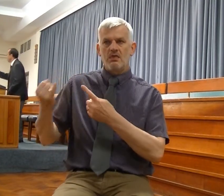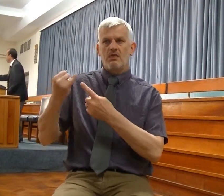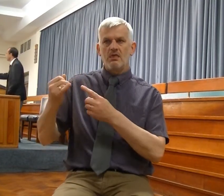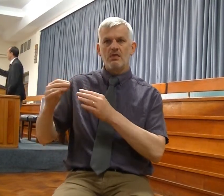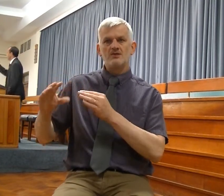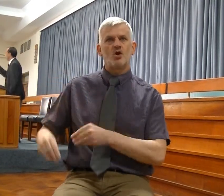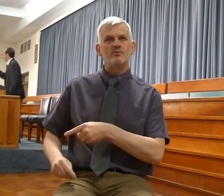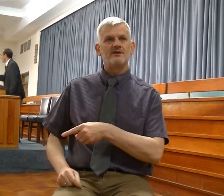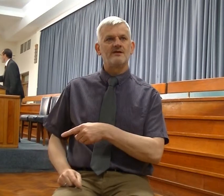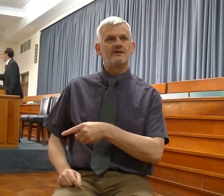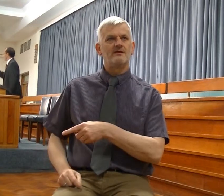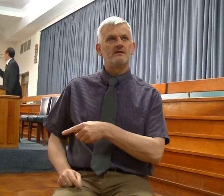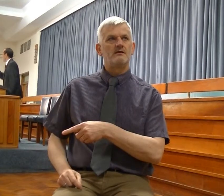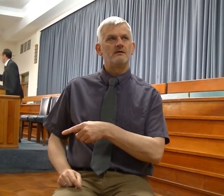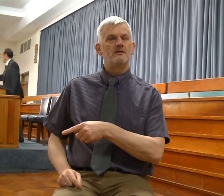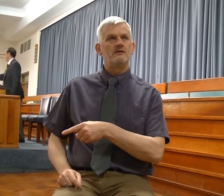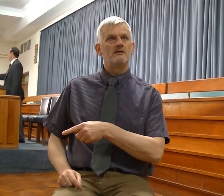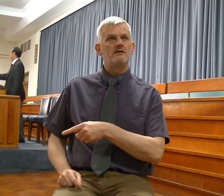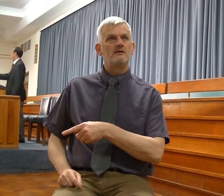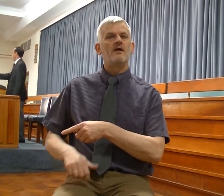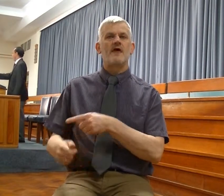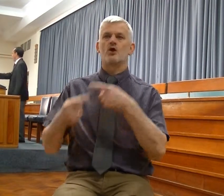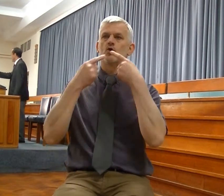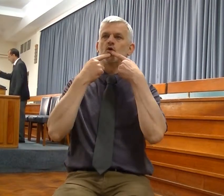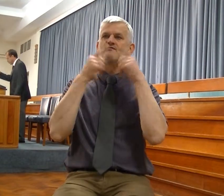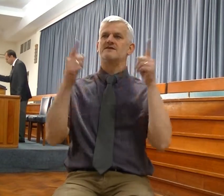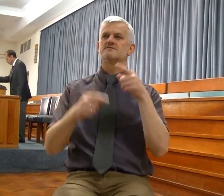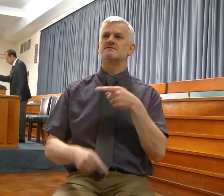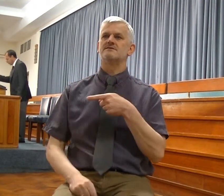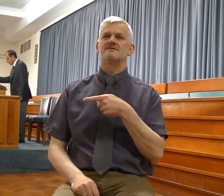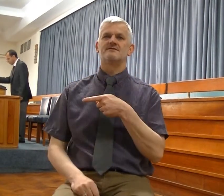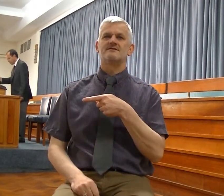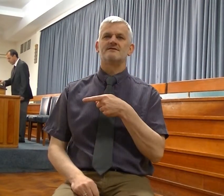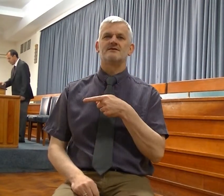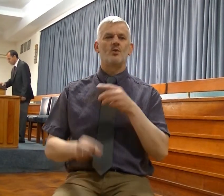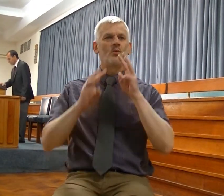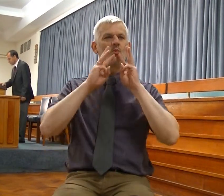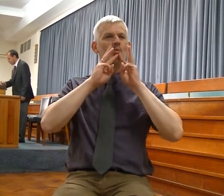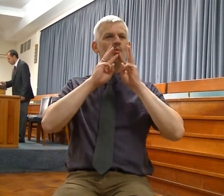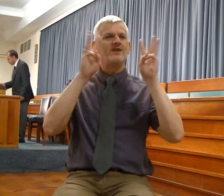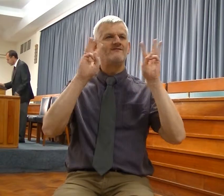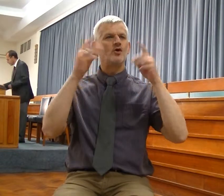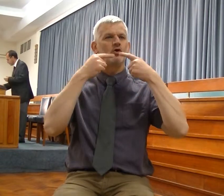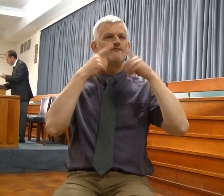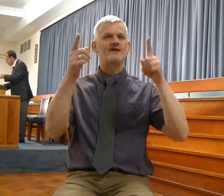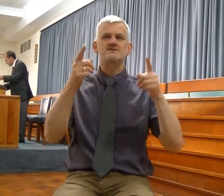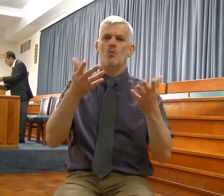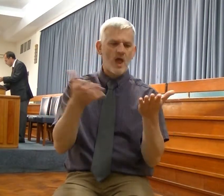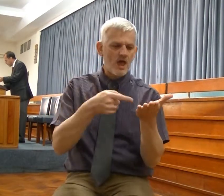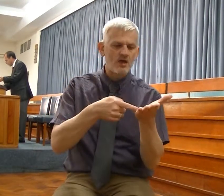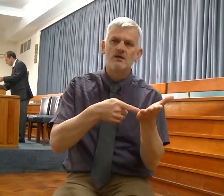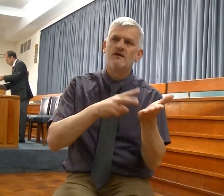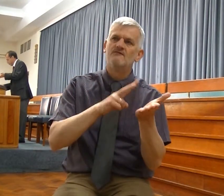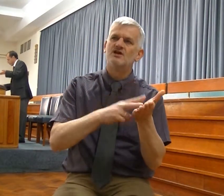reviling and made a wonderful confession. And that wonderful confession, you can start to read it